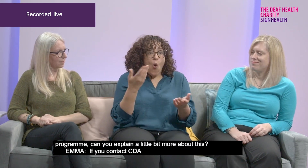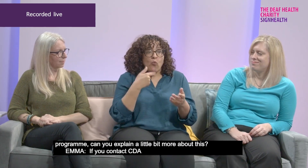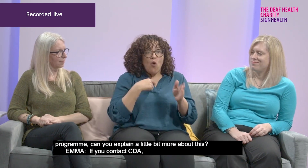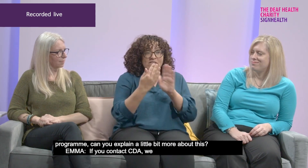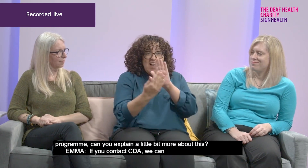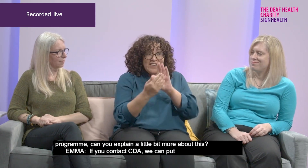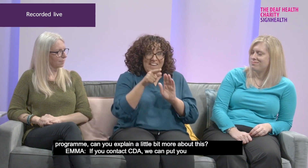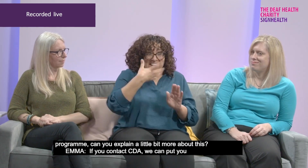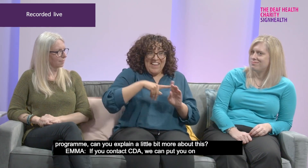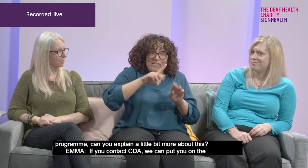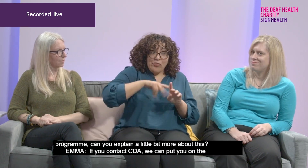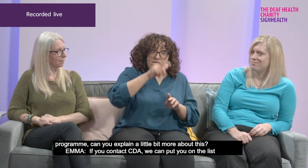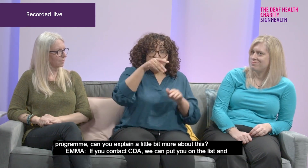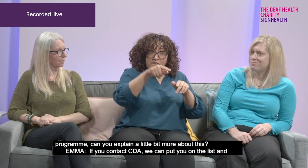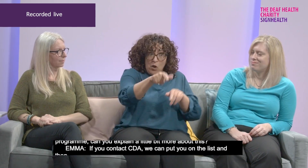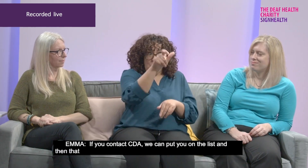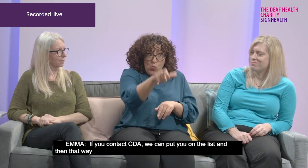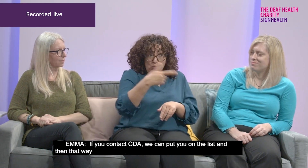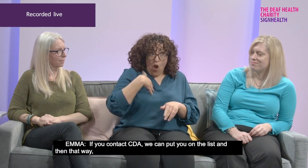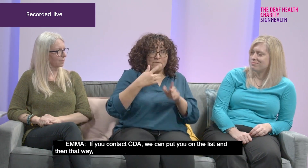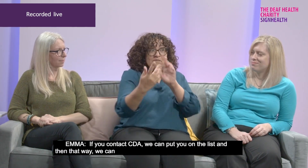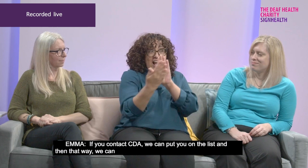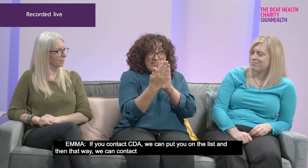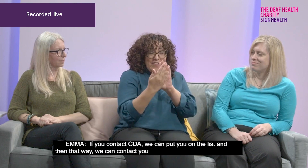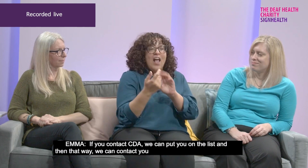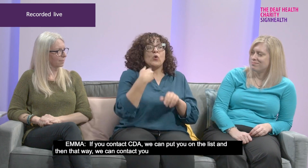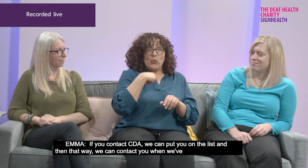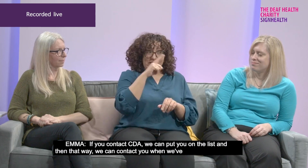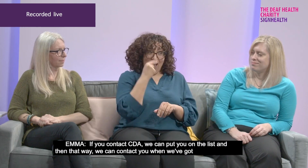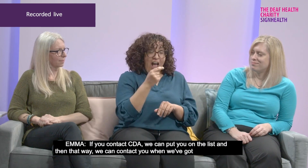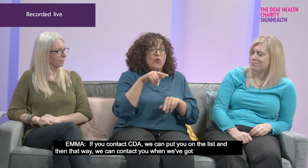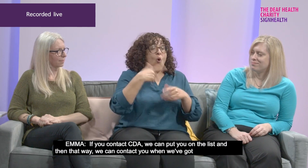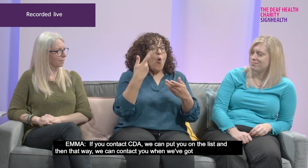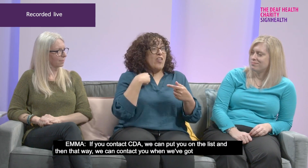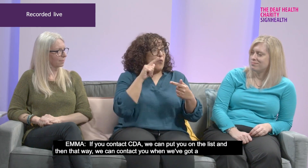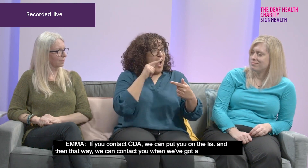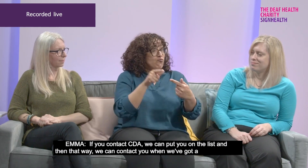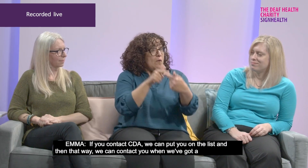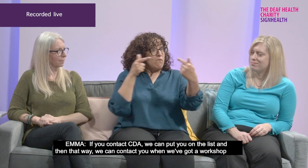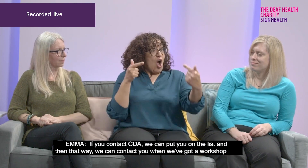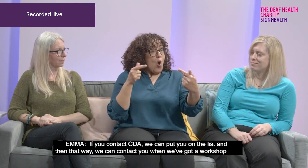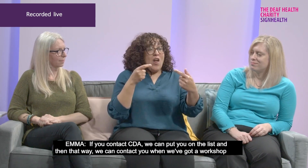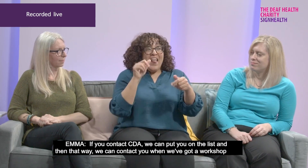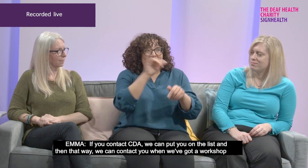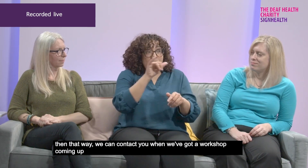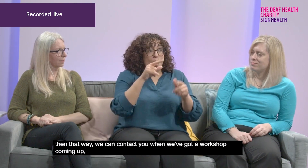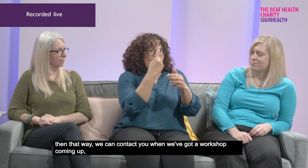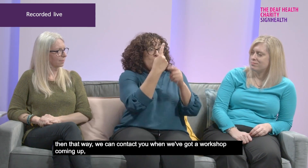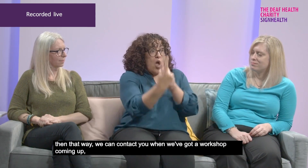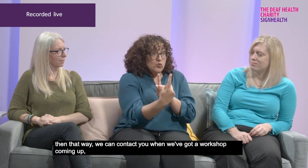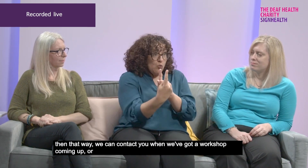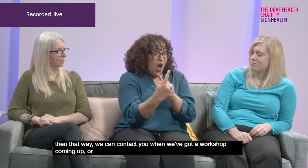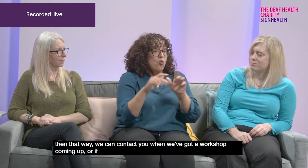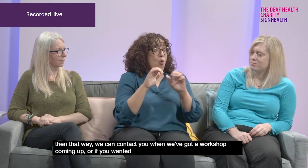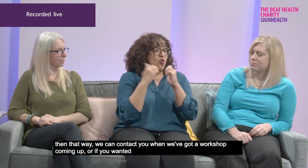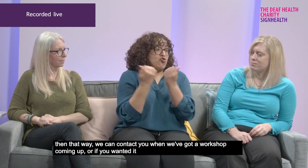Sorry, if you contact CDA, we can put you on the list, and then that way we can contact you when we've got a workshop coming up, or if